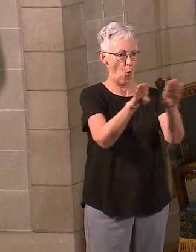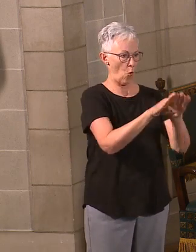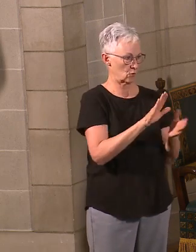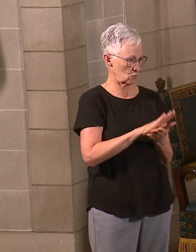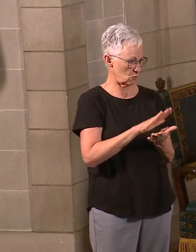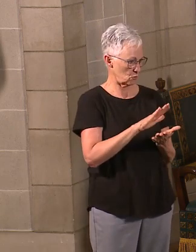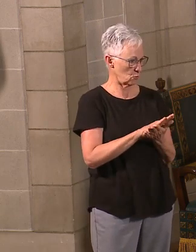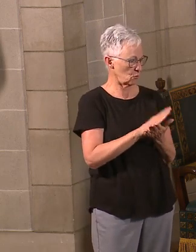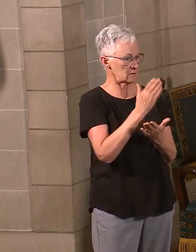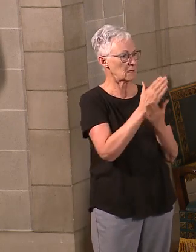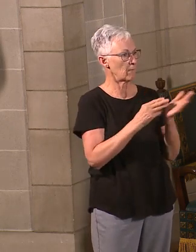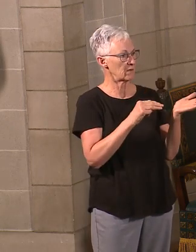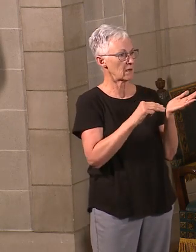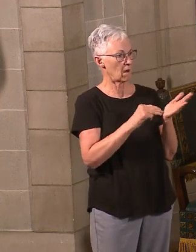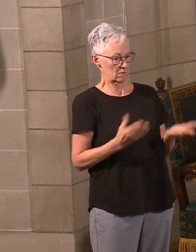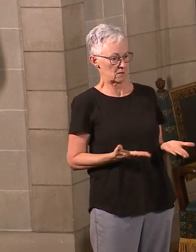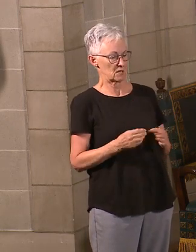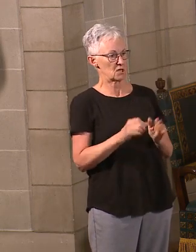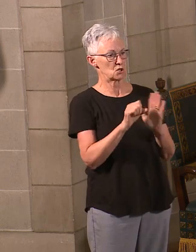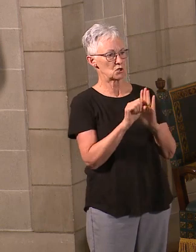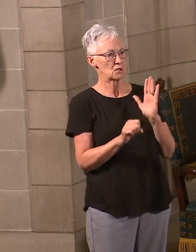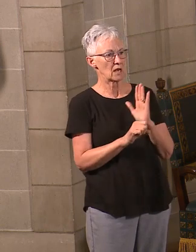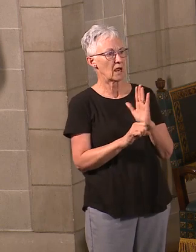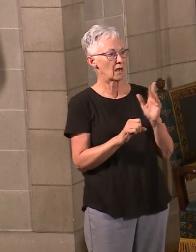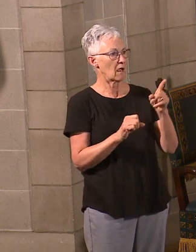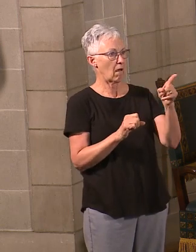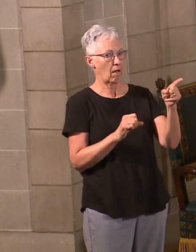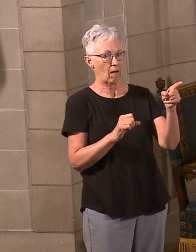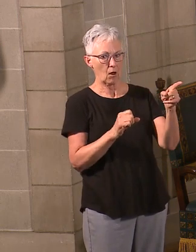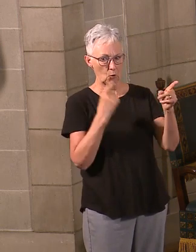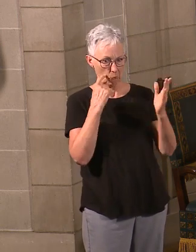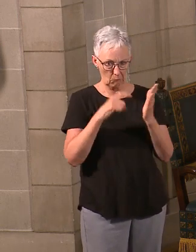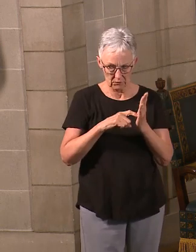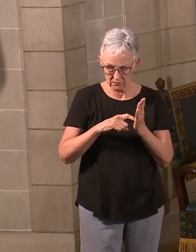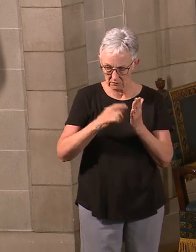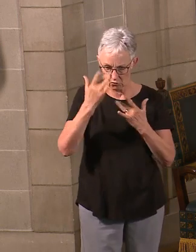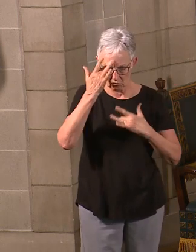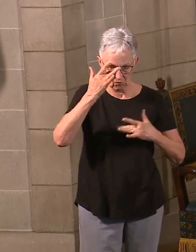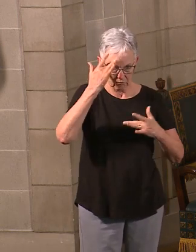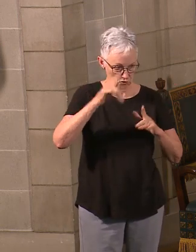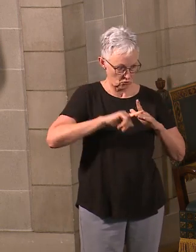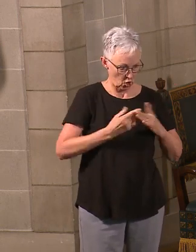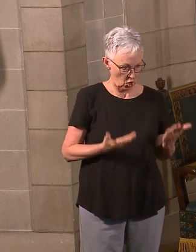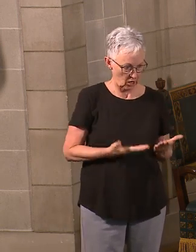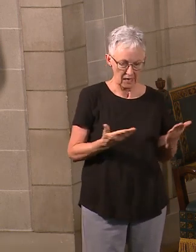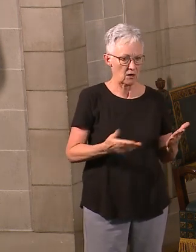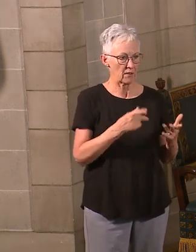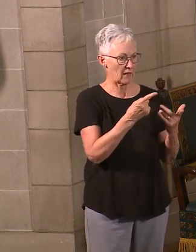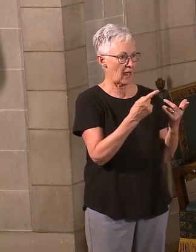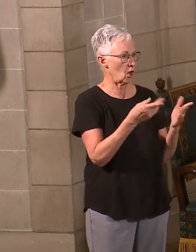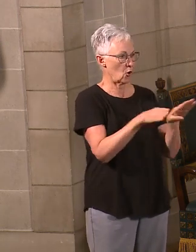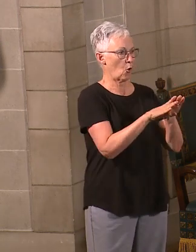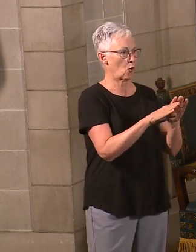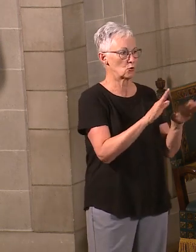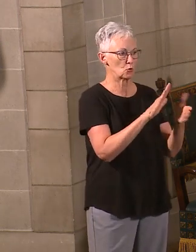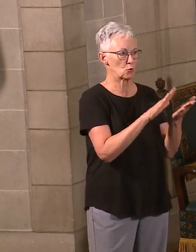Cheryl Logan, who extended their spring breaks. So, those are the kinds of decisions, we see those decisions being made all across